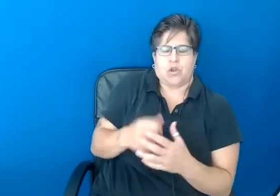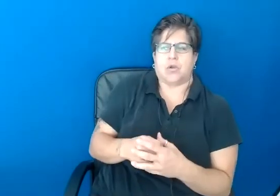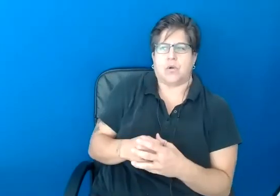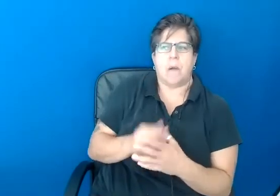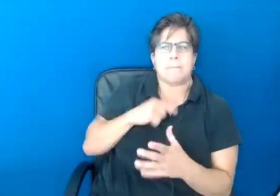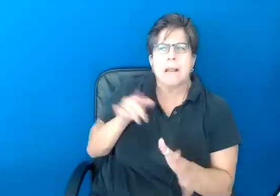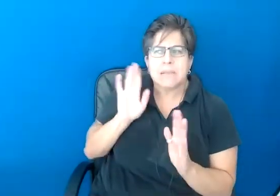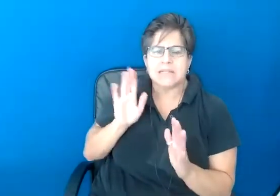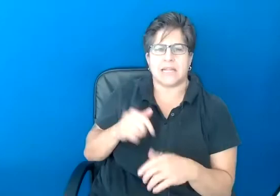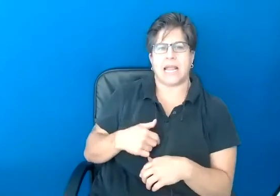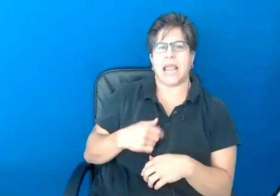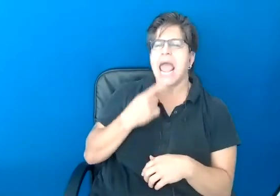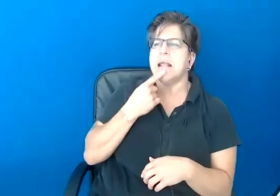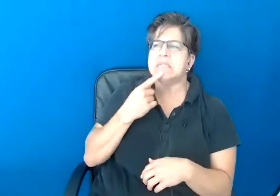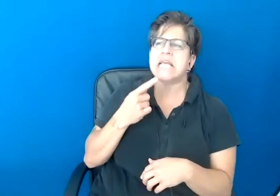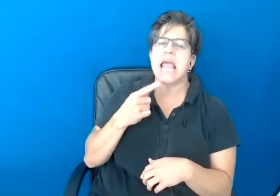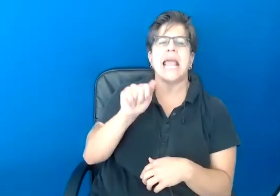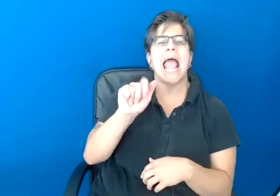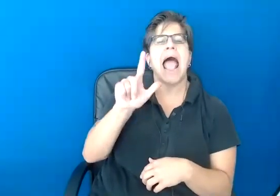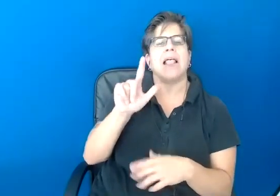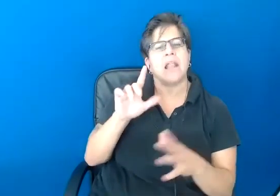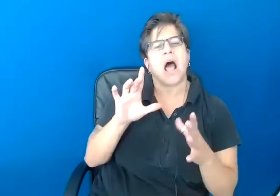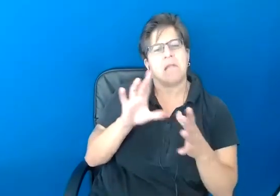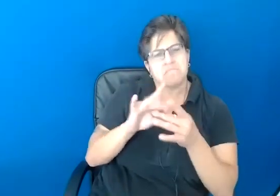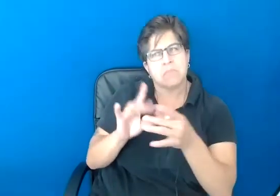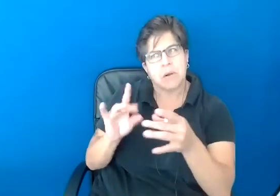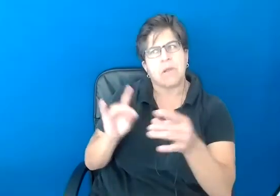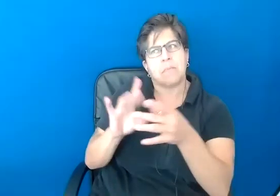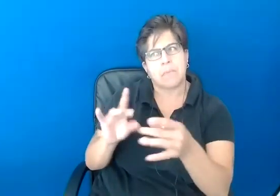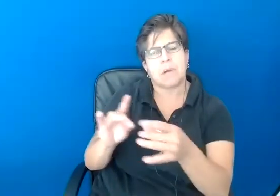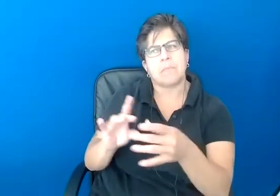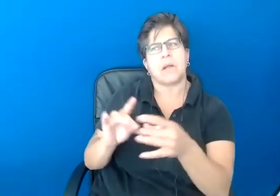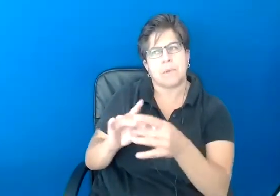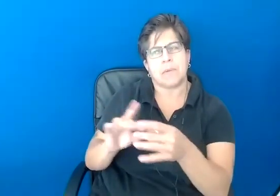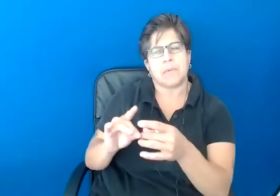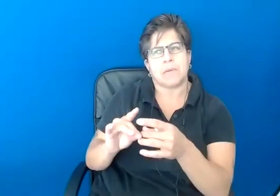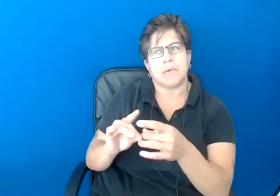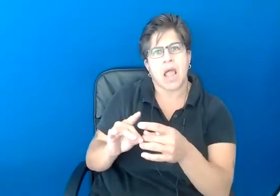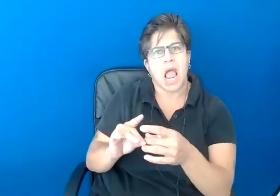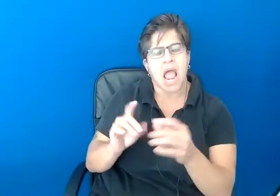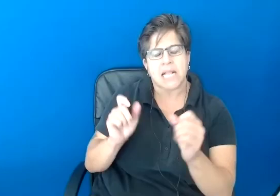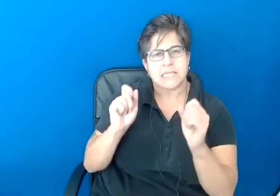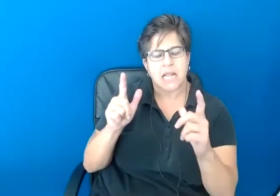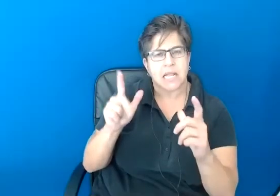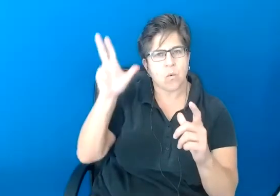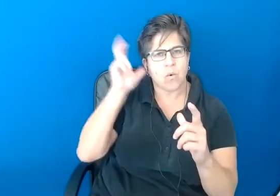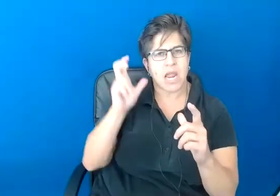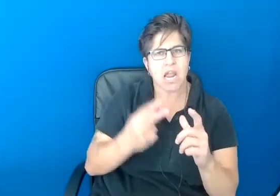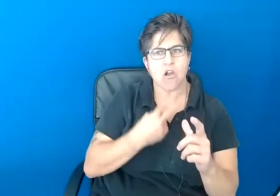from below us who's yelling up to us. Do I hear a friend of Bill W's